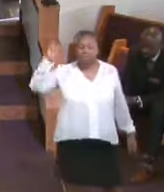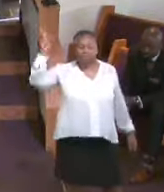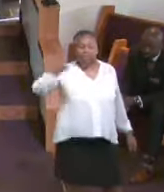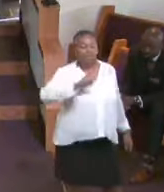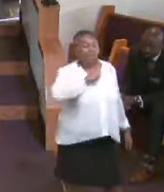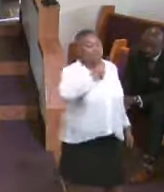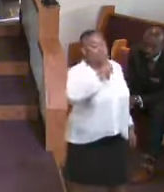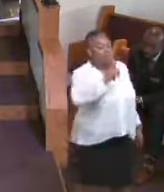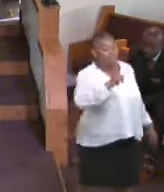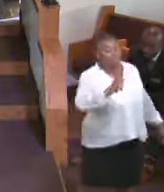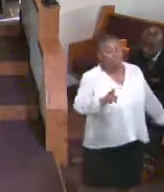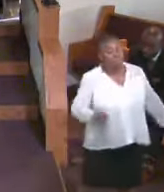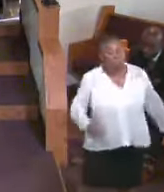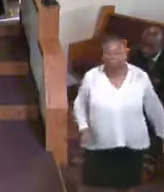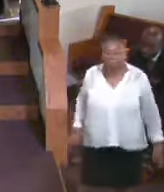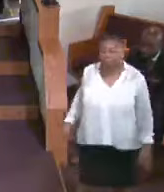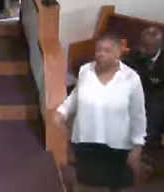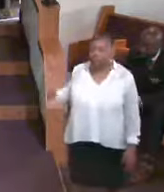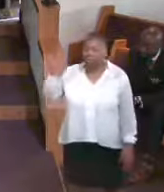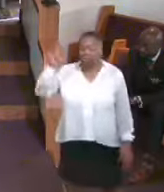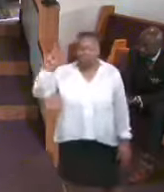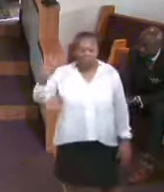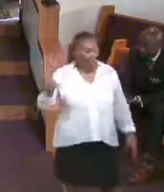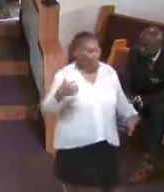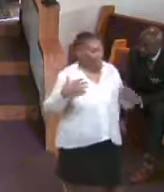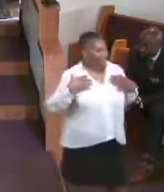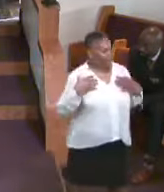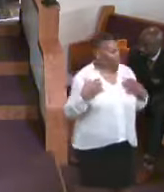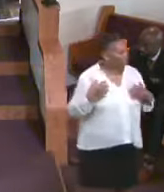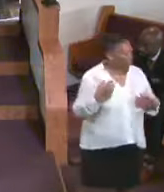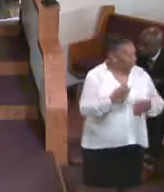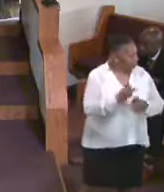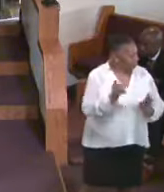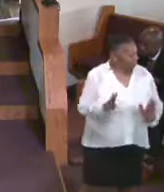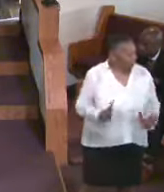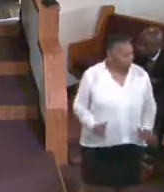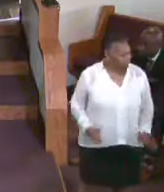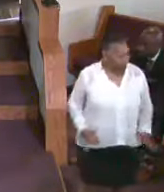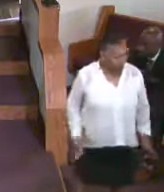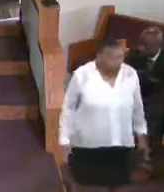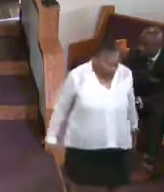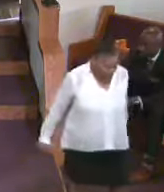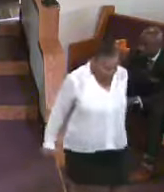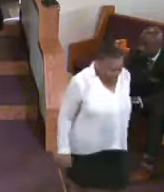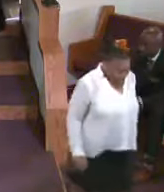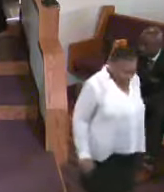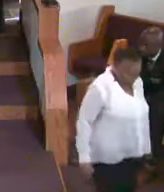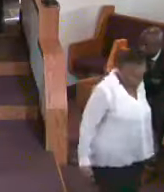he is. He's a keeper. He's a keeper. All right.